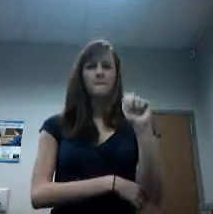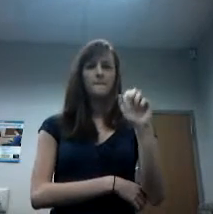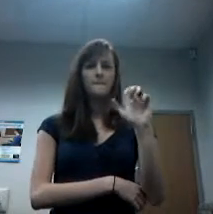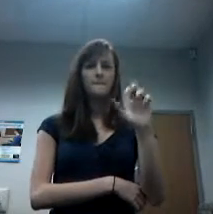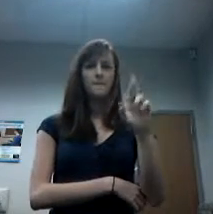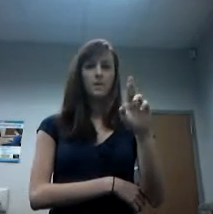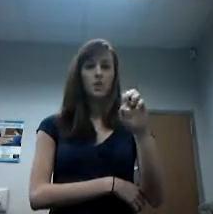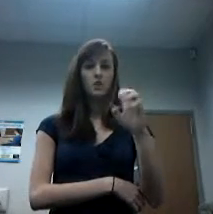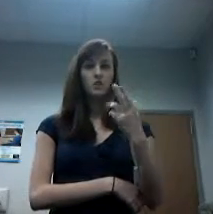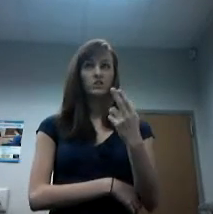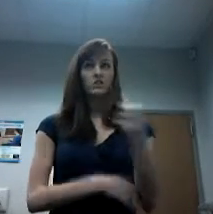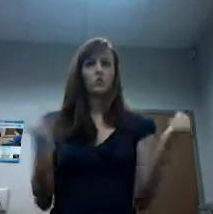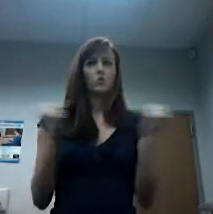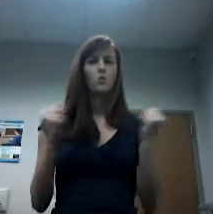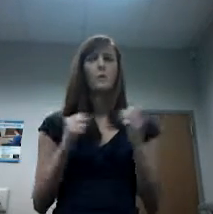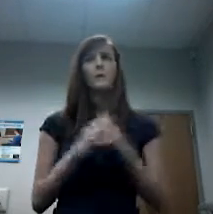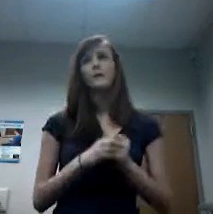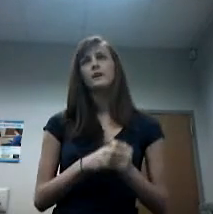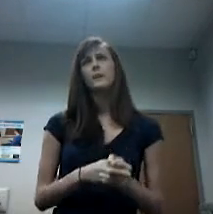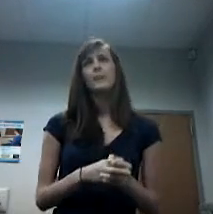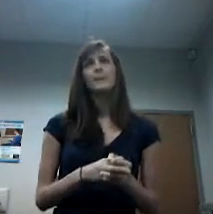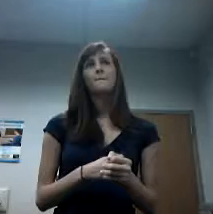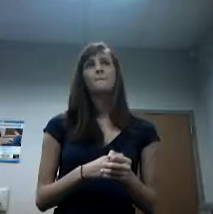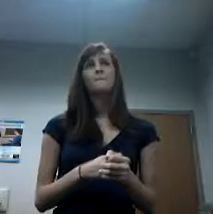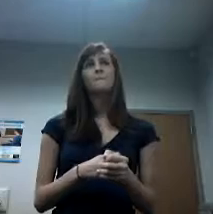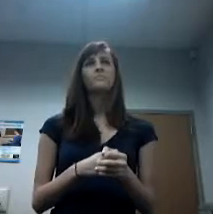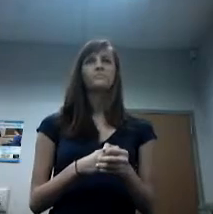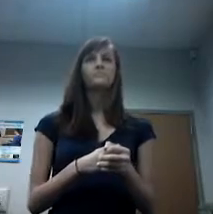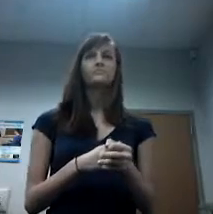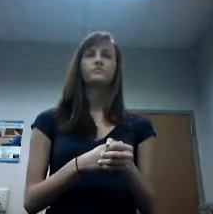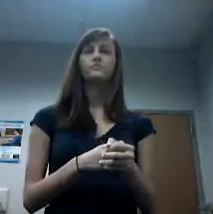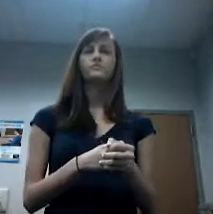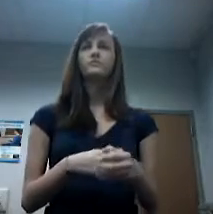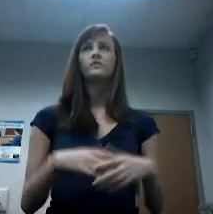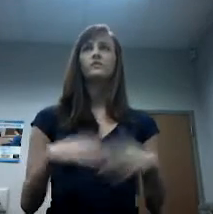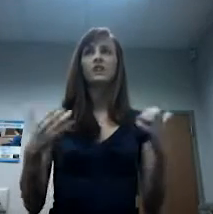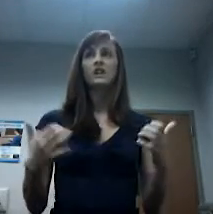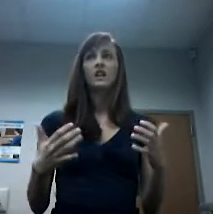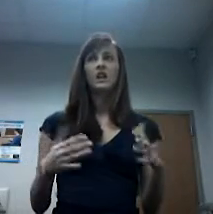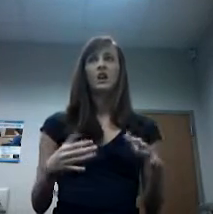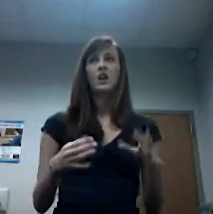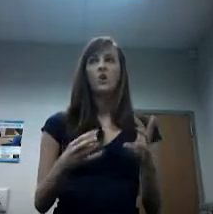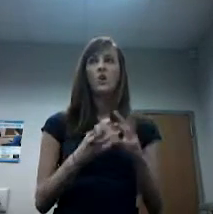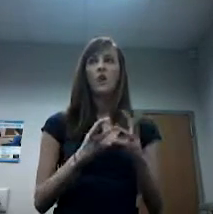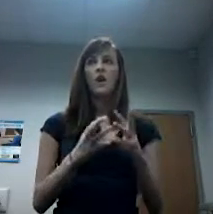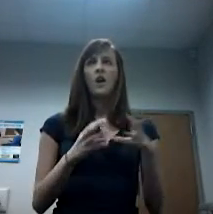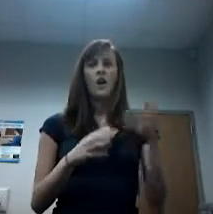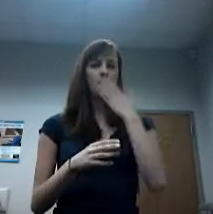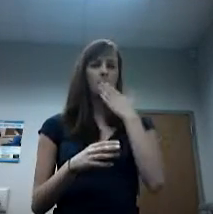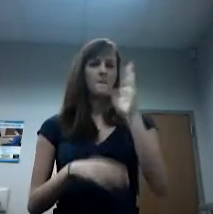Winter. Okay, so they had not only rough terrain to get over, but now they've got bad weather to deal with. But he's very speedy. He gets